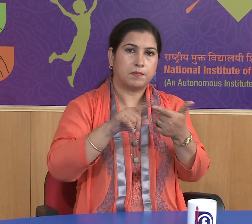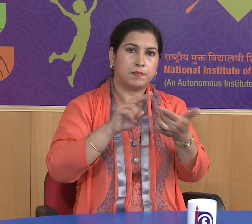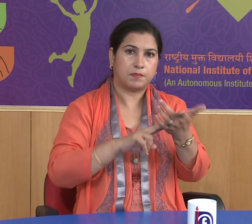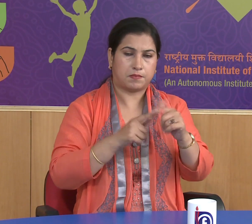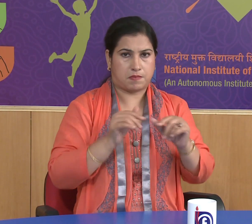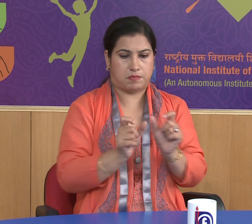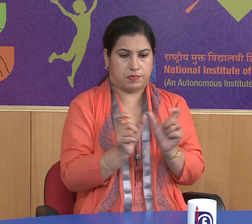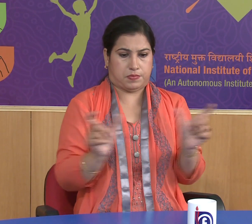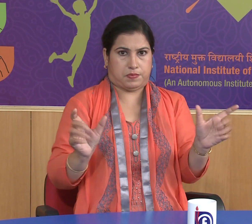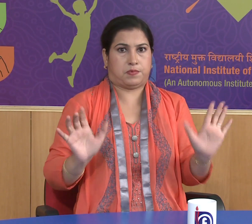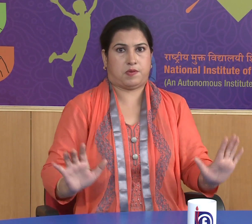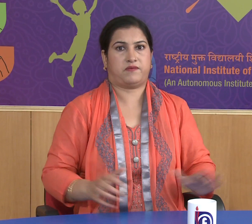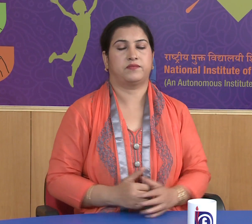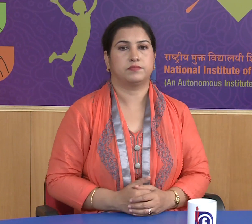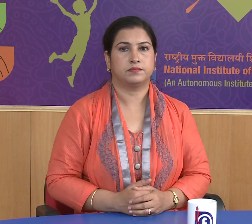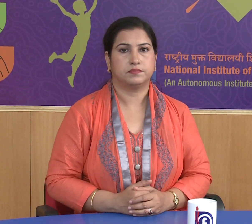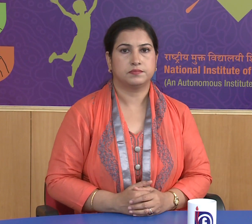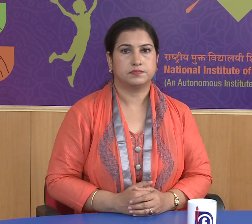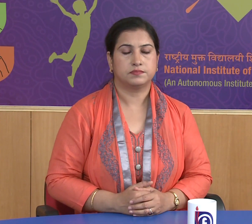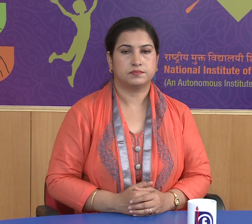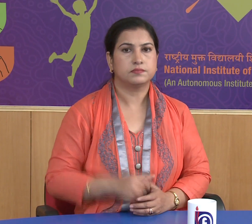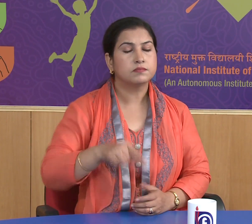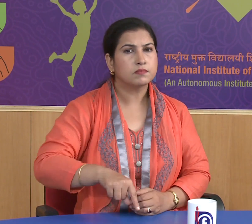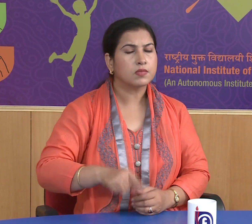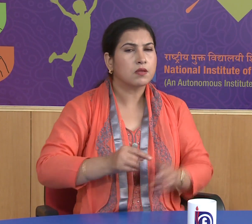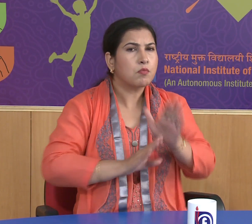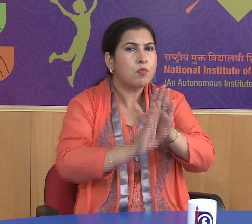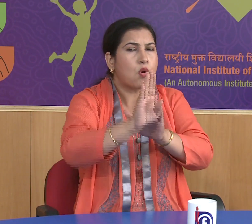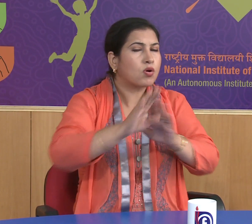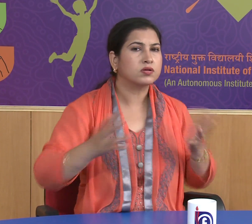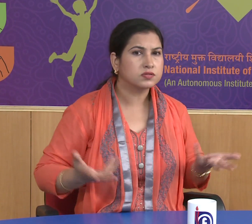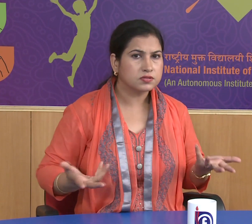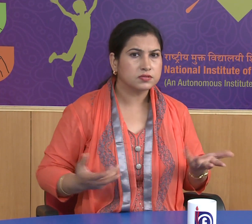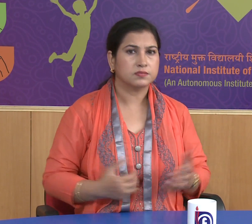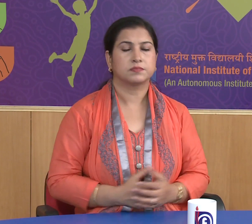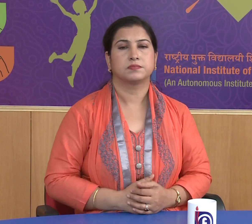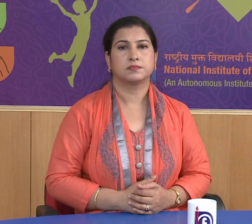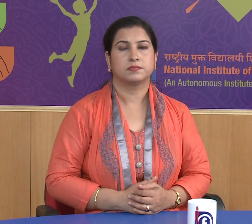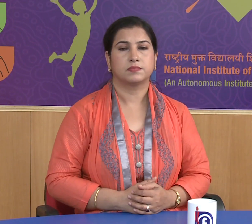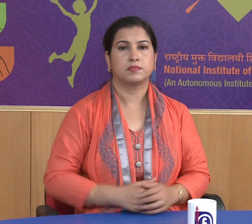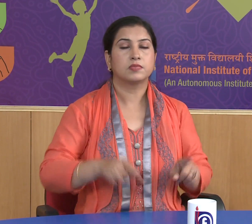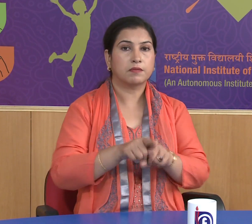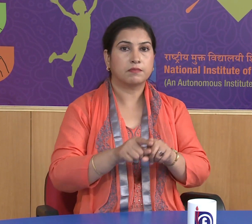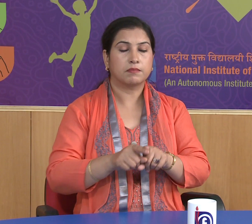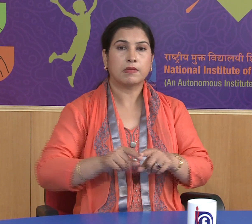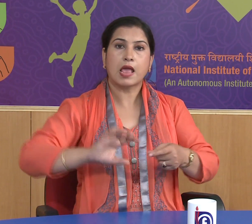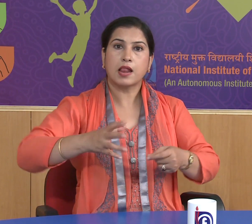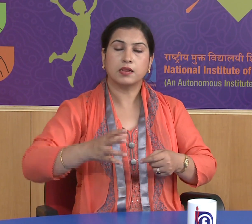For the progress and development of any